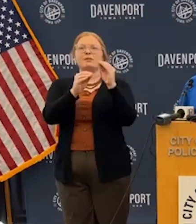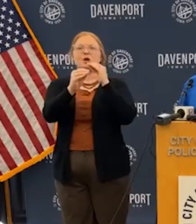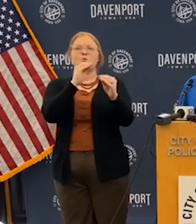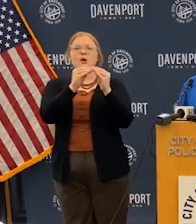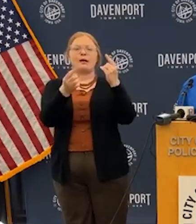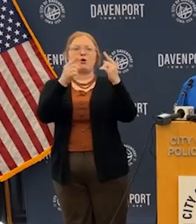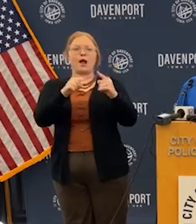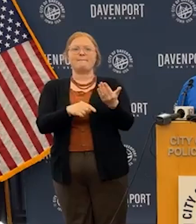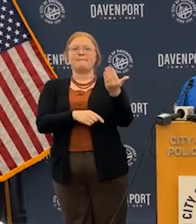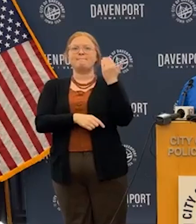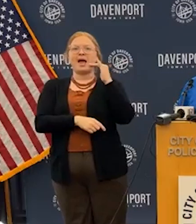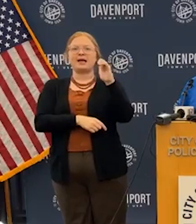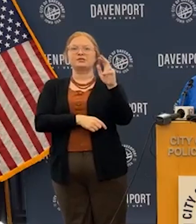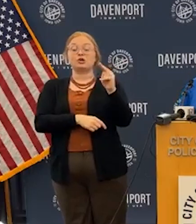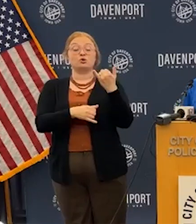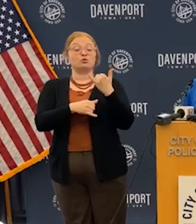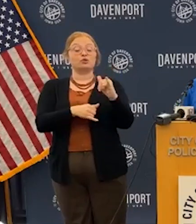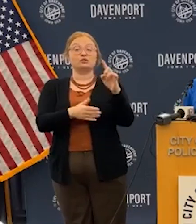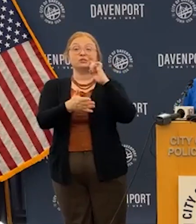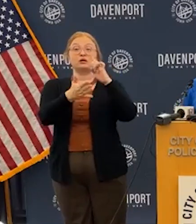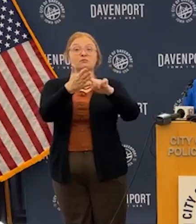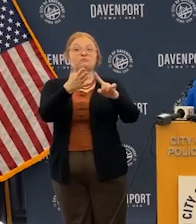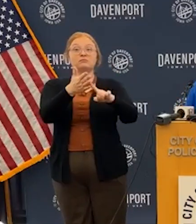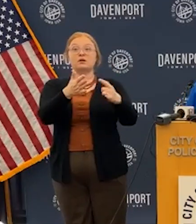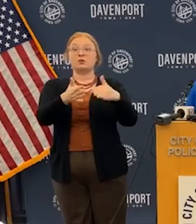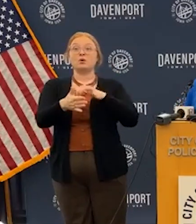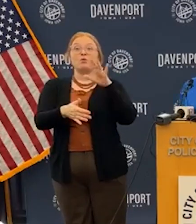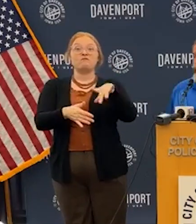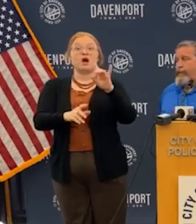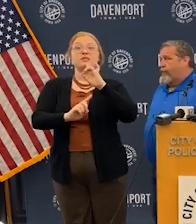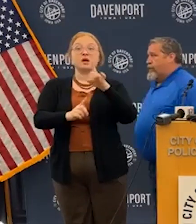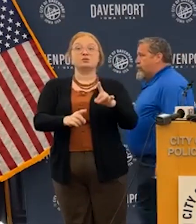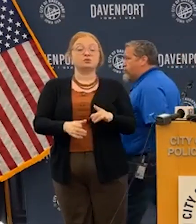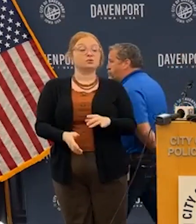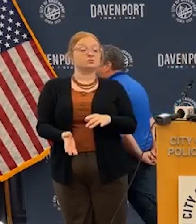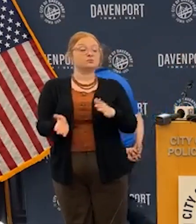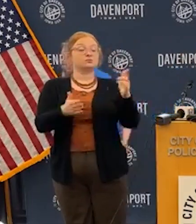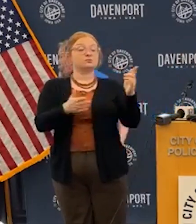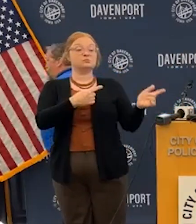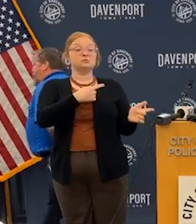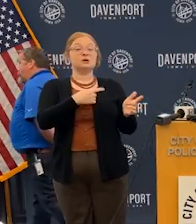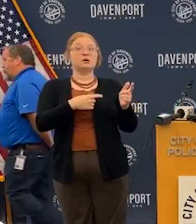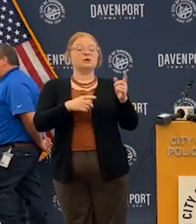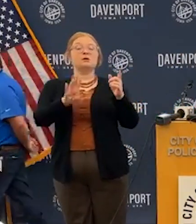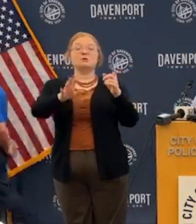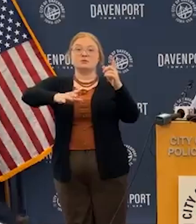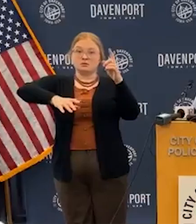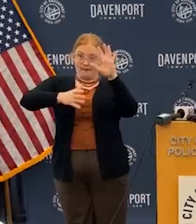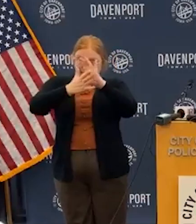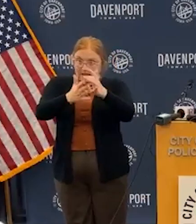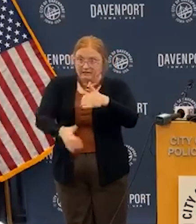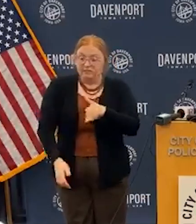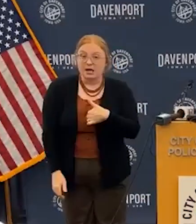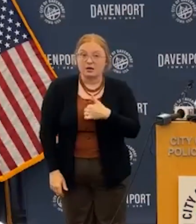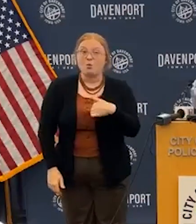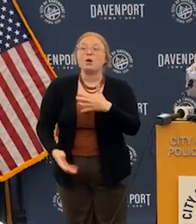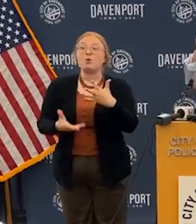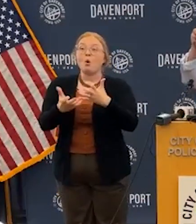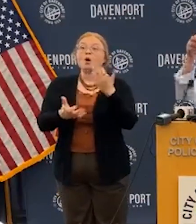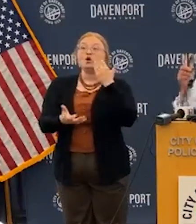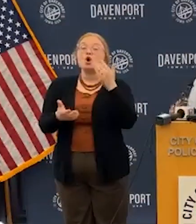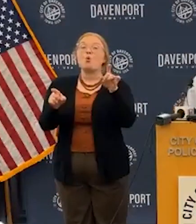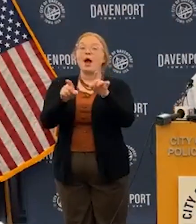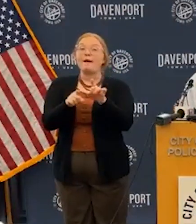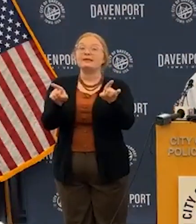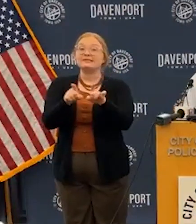still looking at that, and we'll get those answers. Believe me, the investigation, we're as interested as anybody else. Sir? At what point do